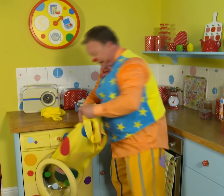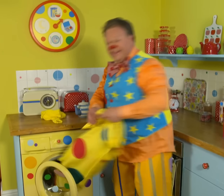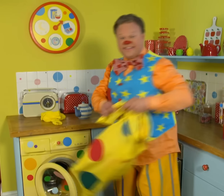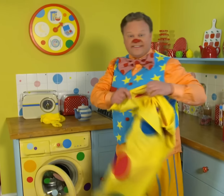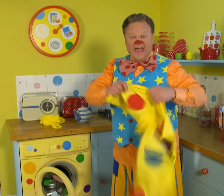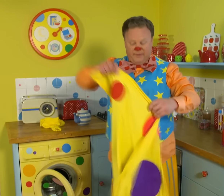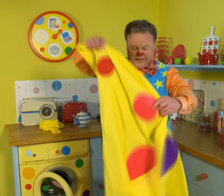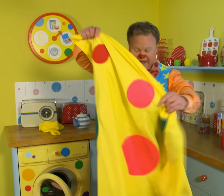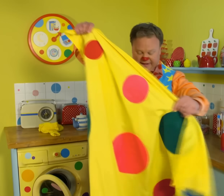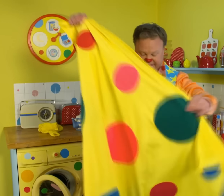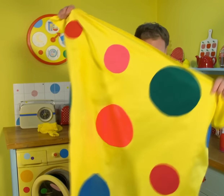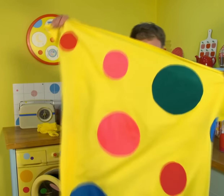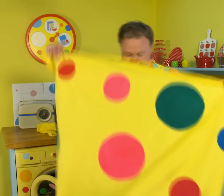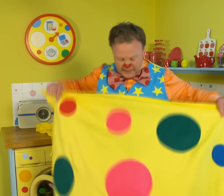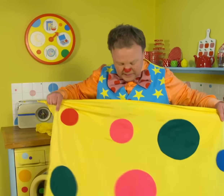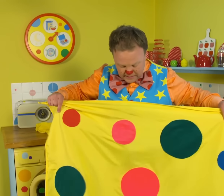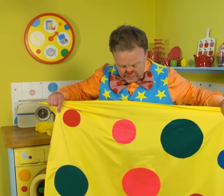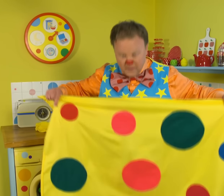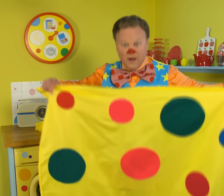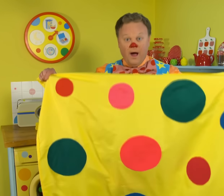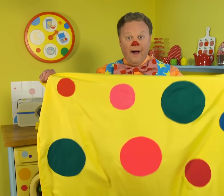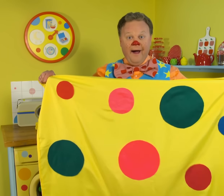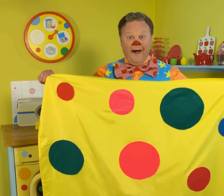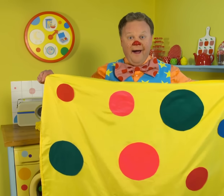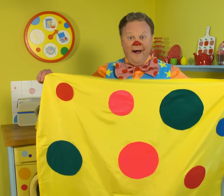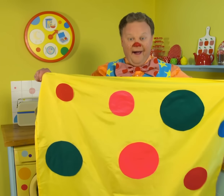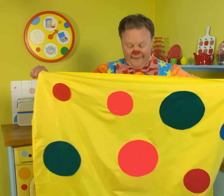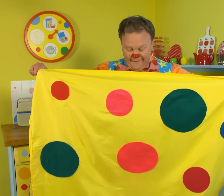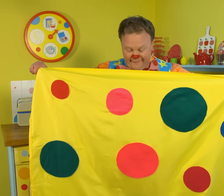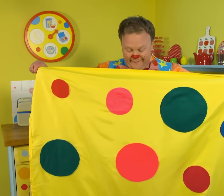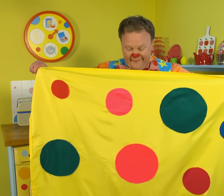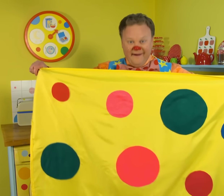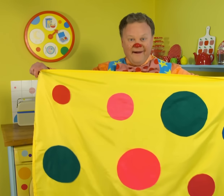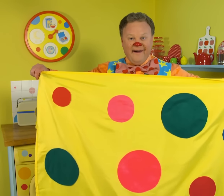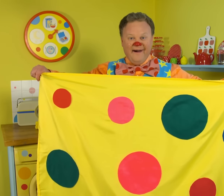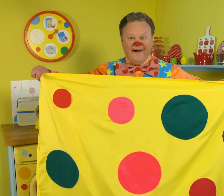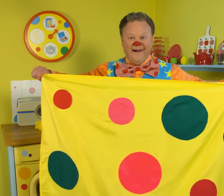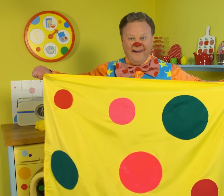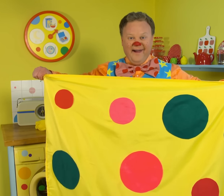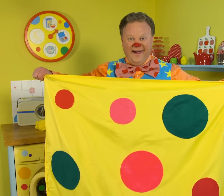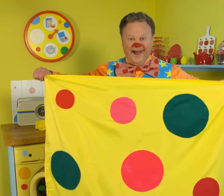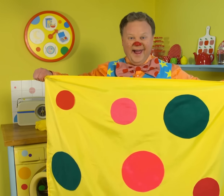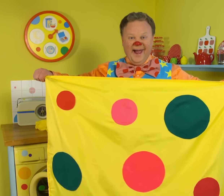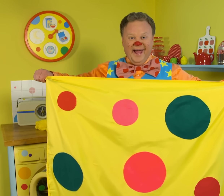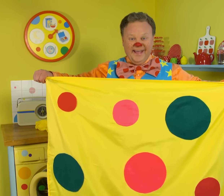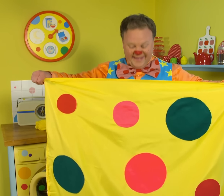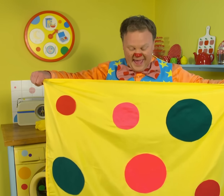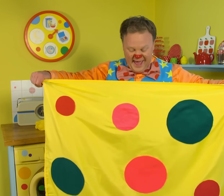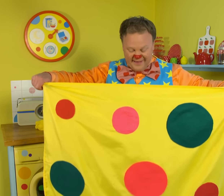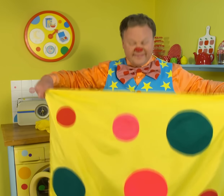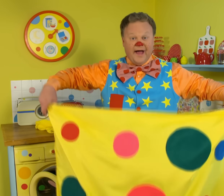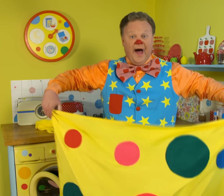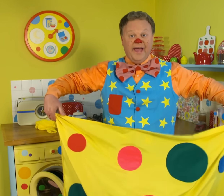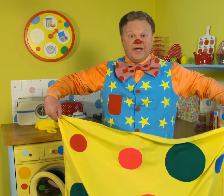Here's the tablecloth. Ah, that's where the spots went. Yes, I could